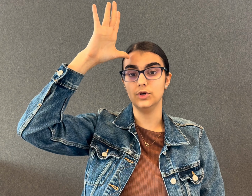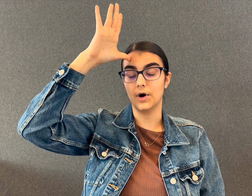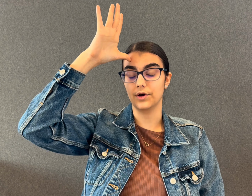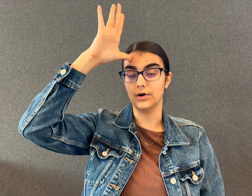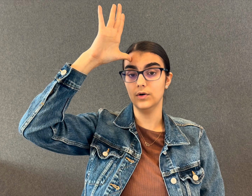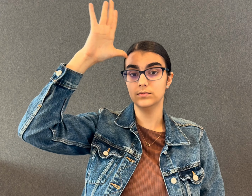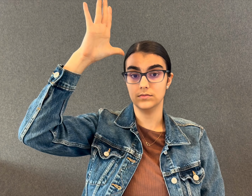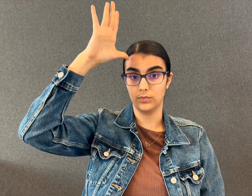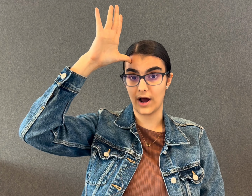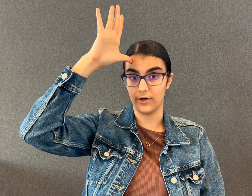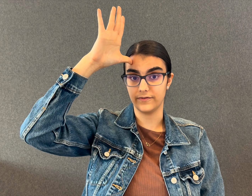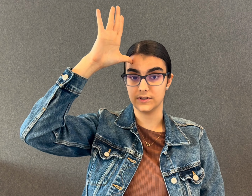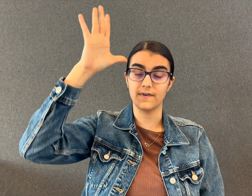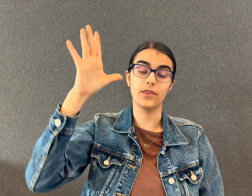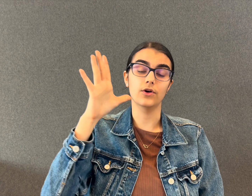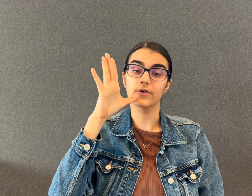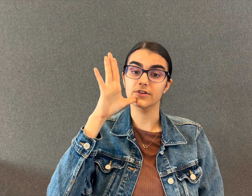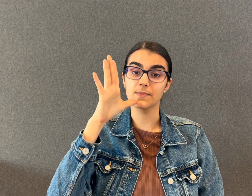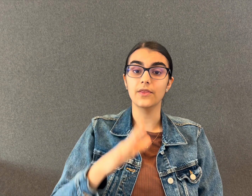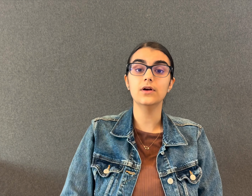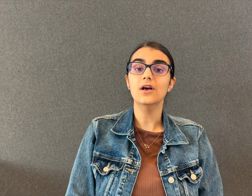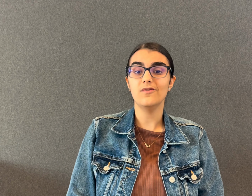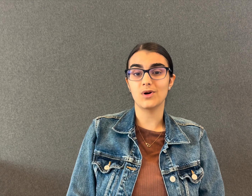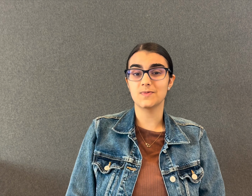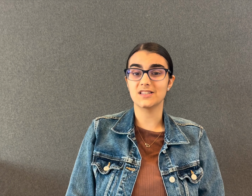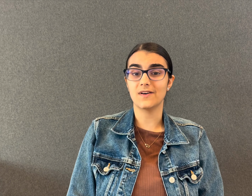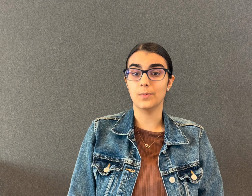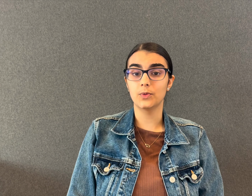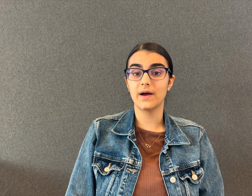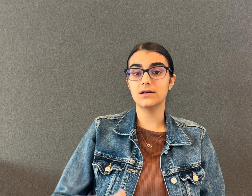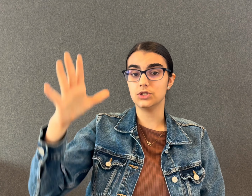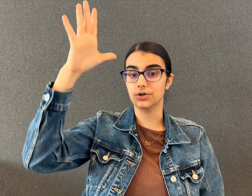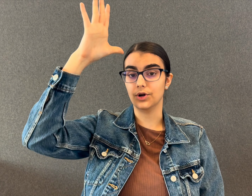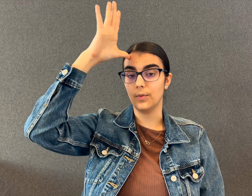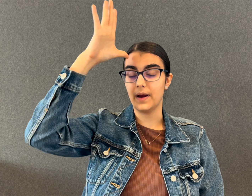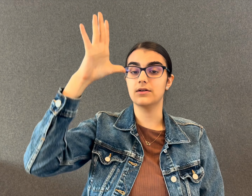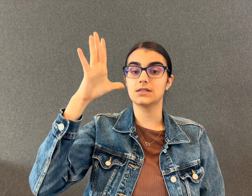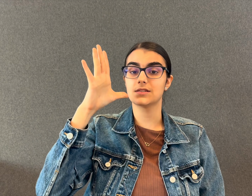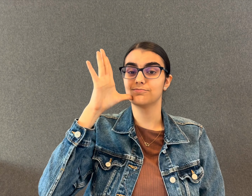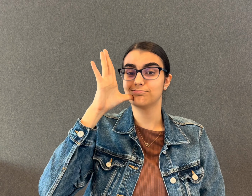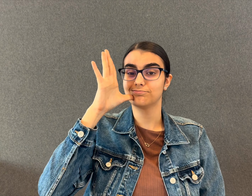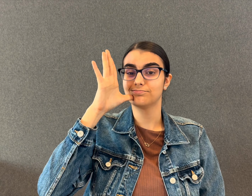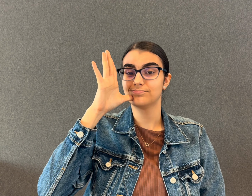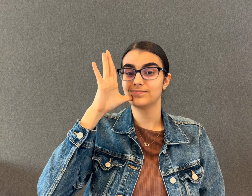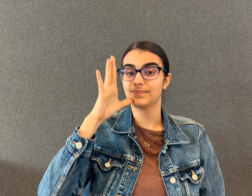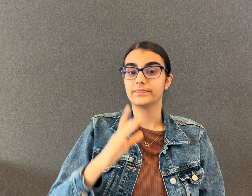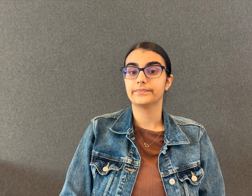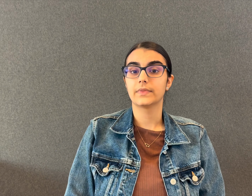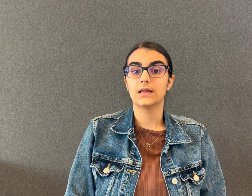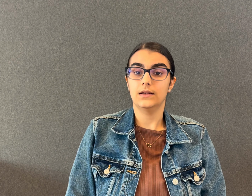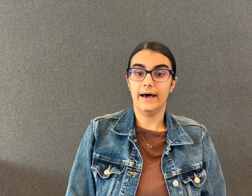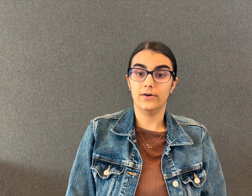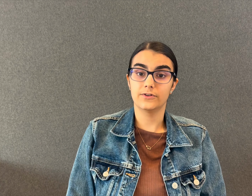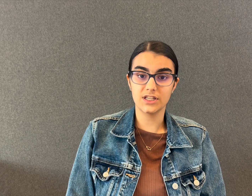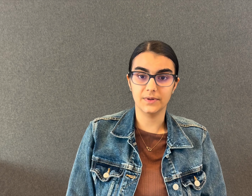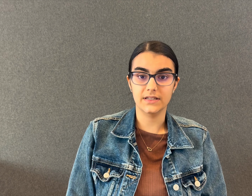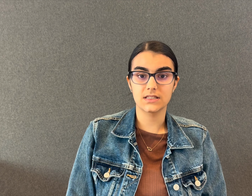want to go, either if it's father or if it's mother. If you want to specify both parents, you're going to go parents. Now for siblings,